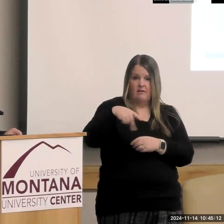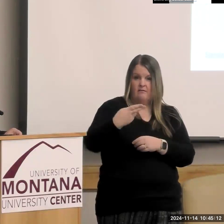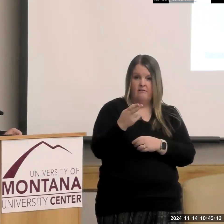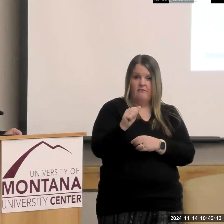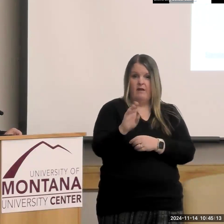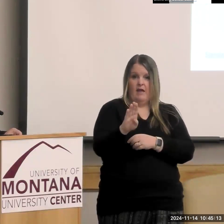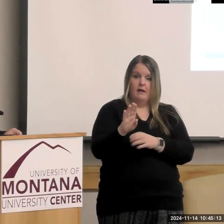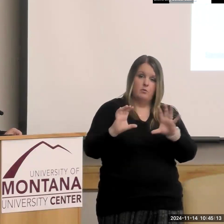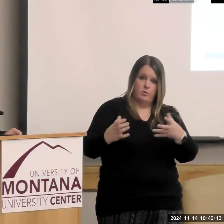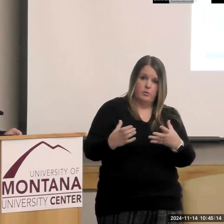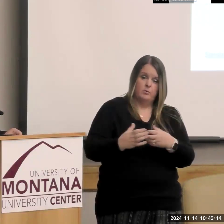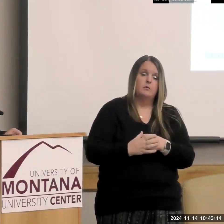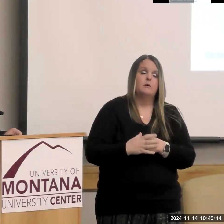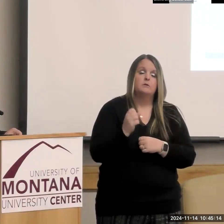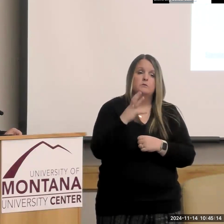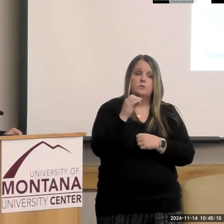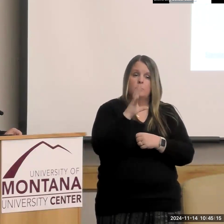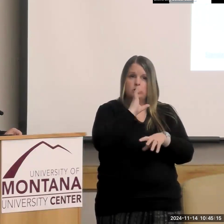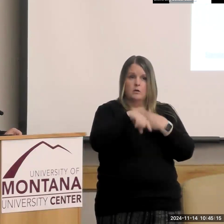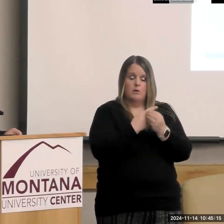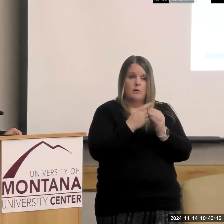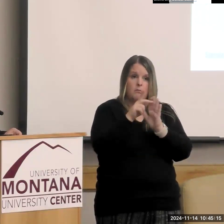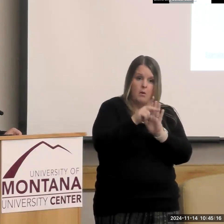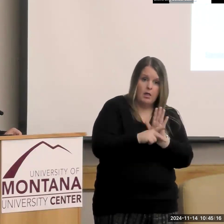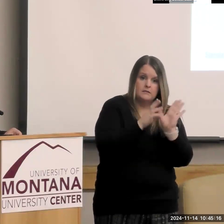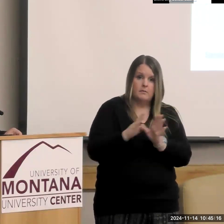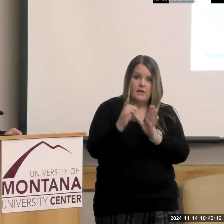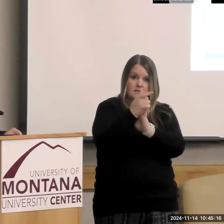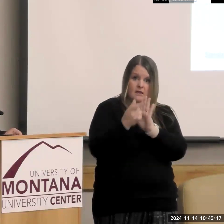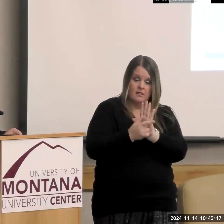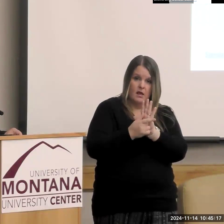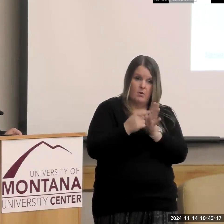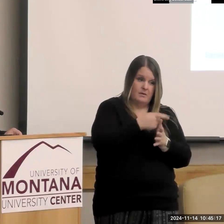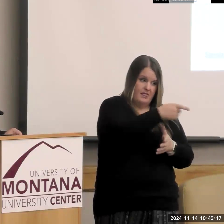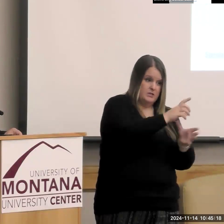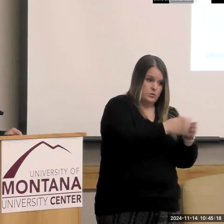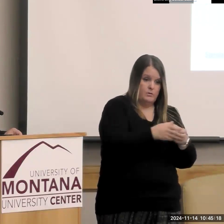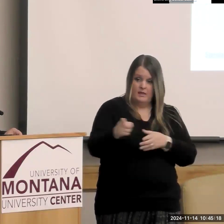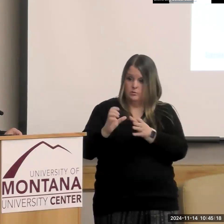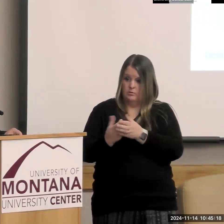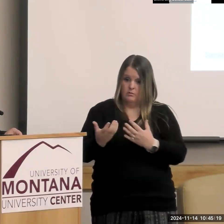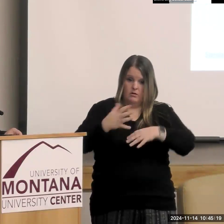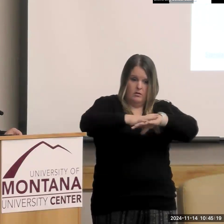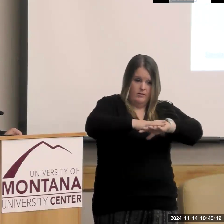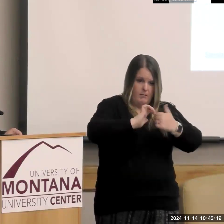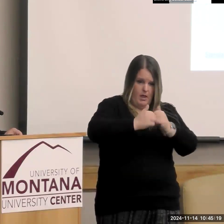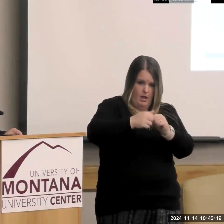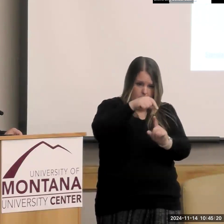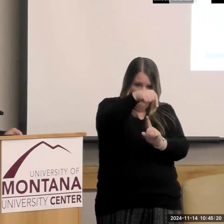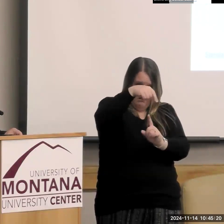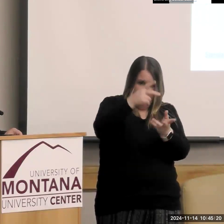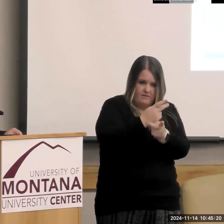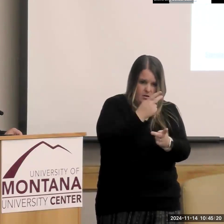on health department's ability to influence policies, plans, and laws by working across sectors with partners in the community to consider the health